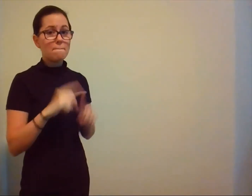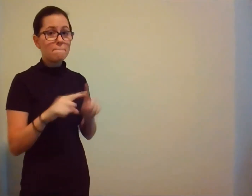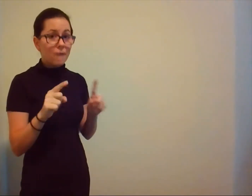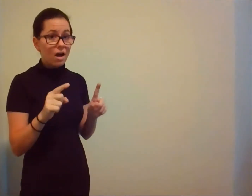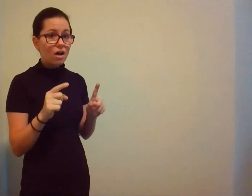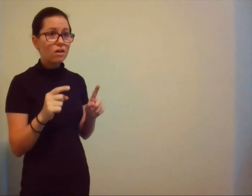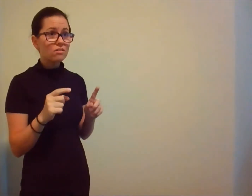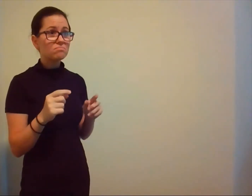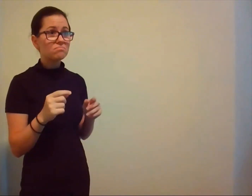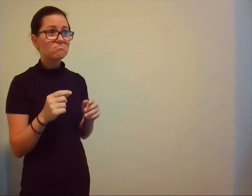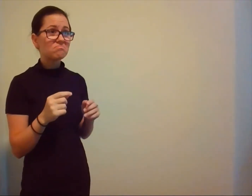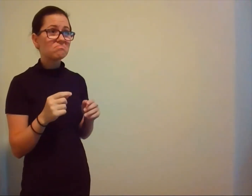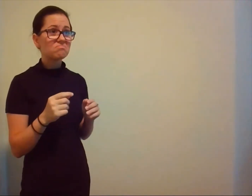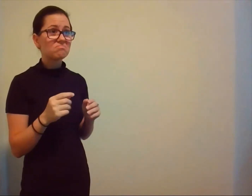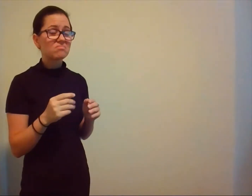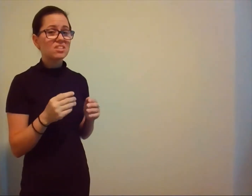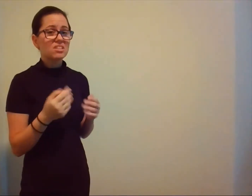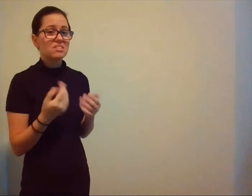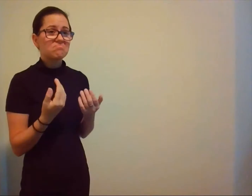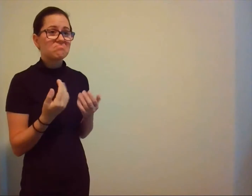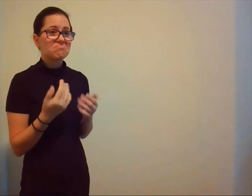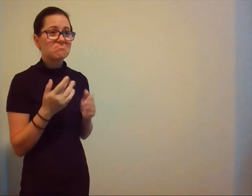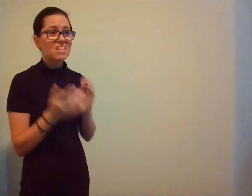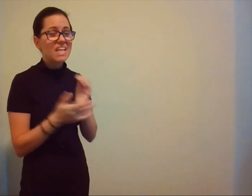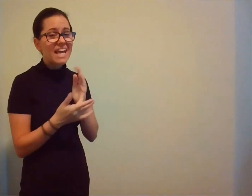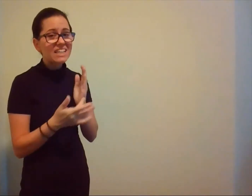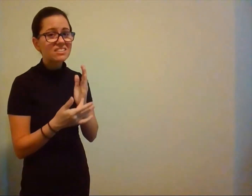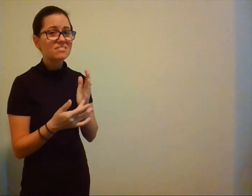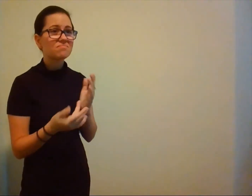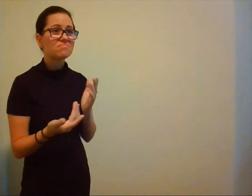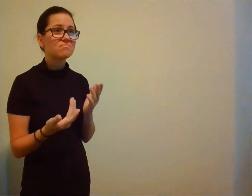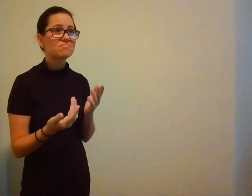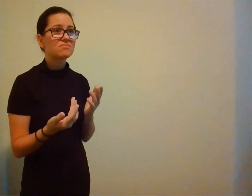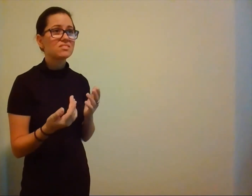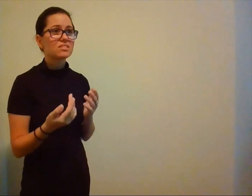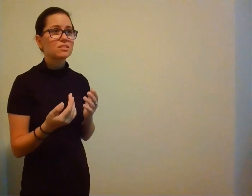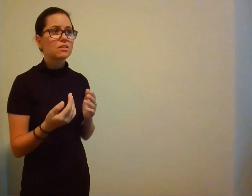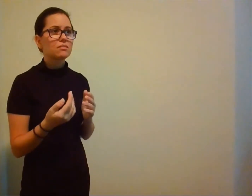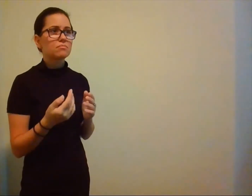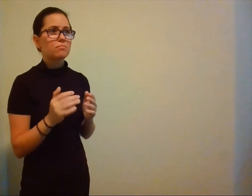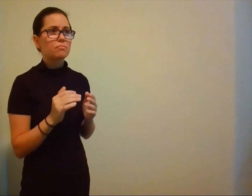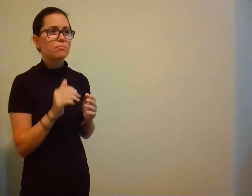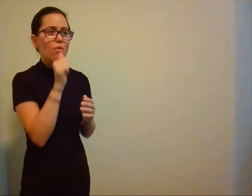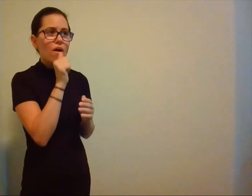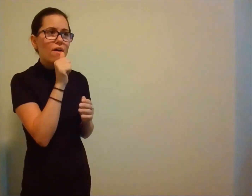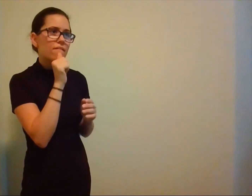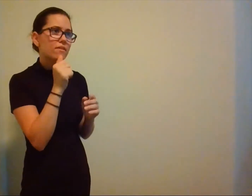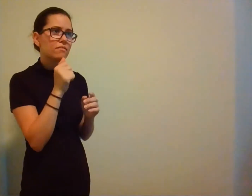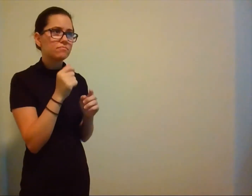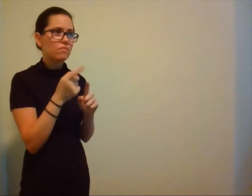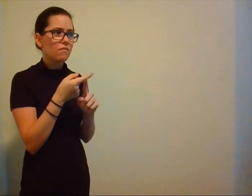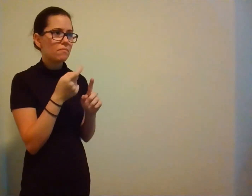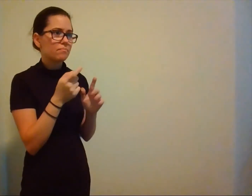says private from the mean high tide line and up to the house. There's an